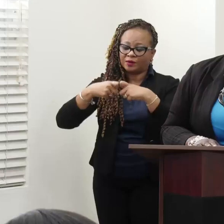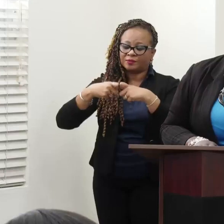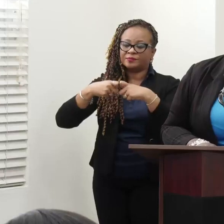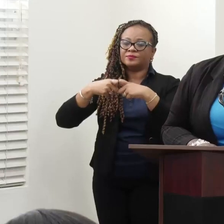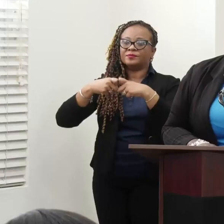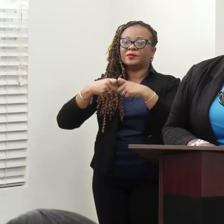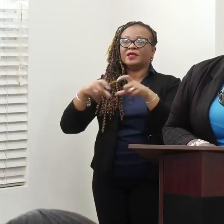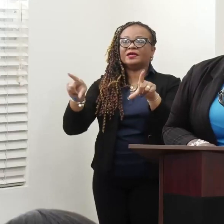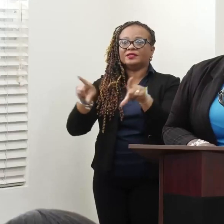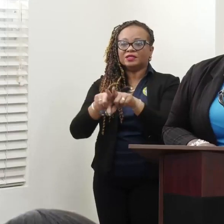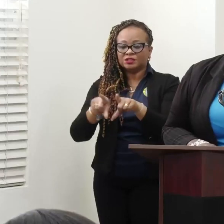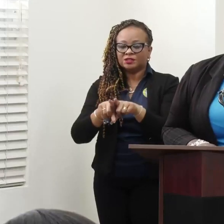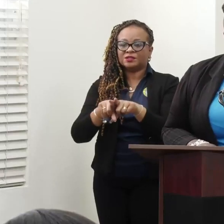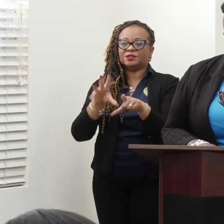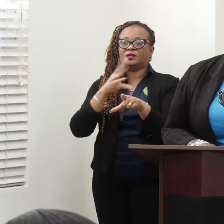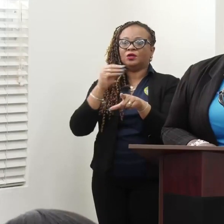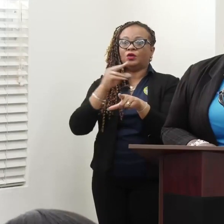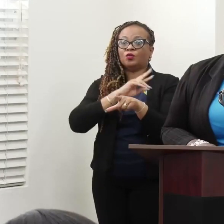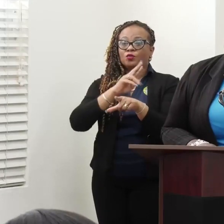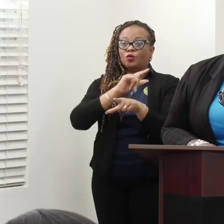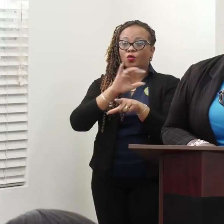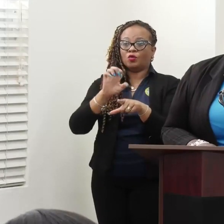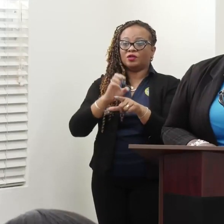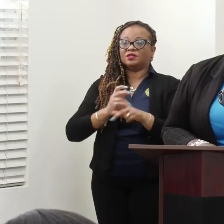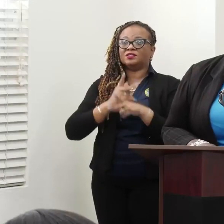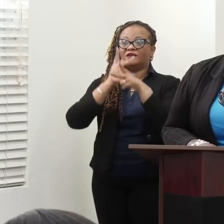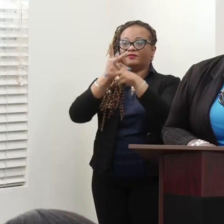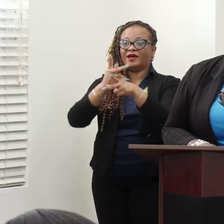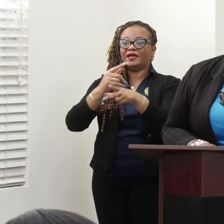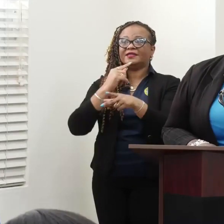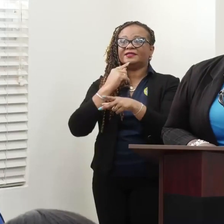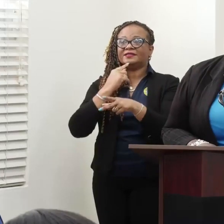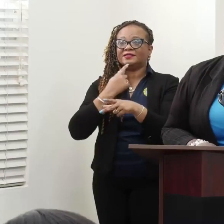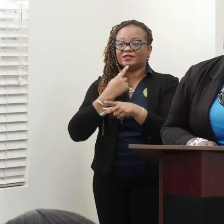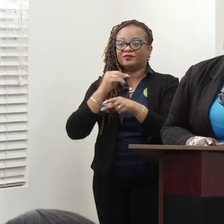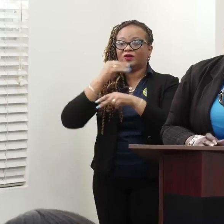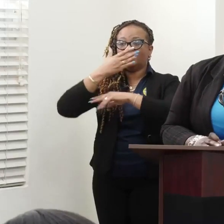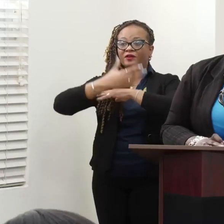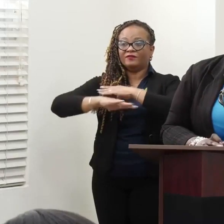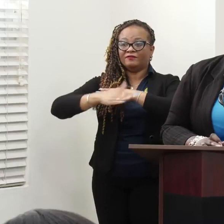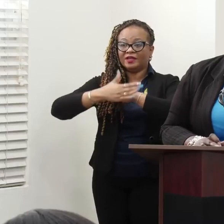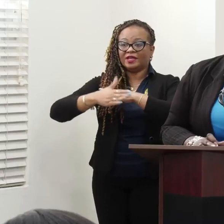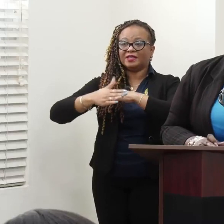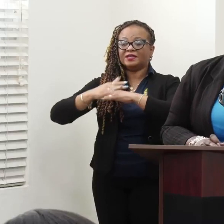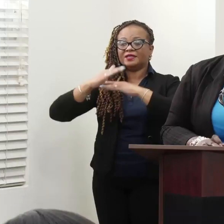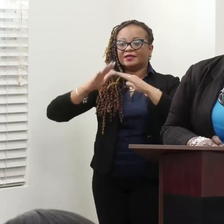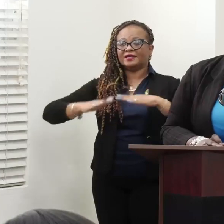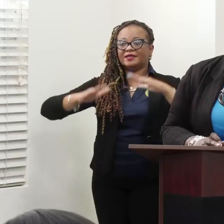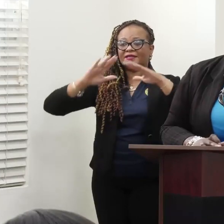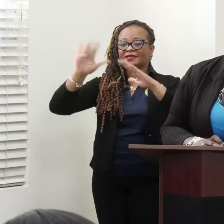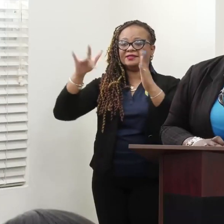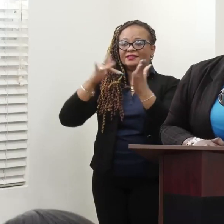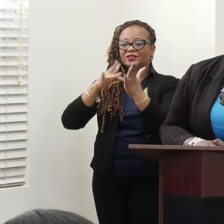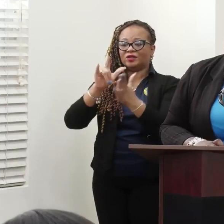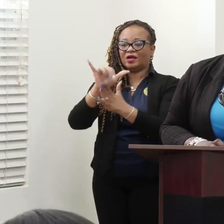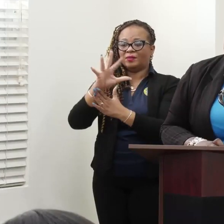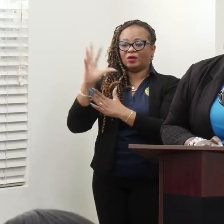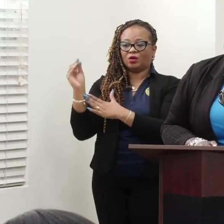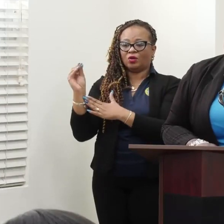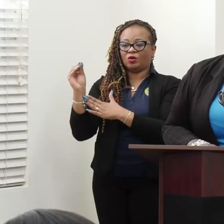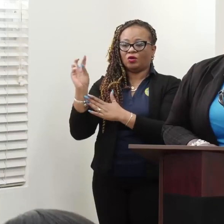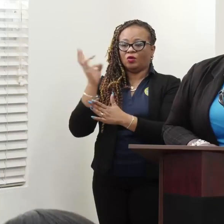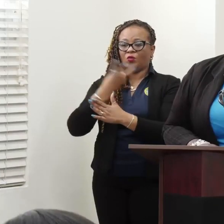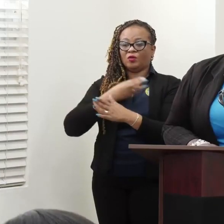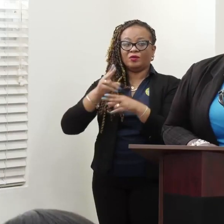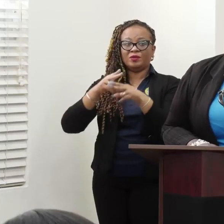Additionally, Administrator Roll is also advising of serious coastal flooding issues in central Abaco. We have